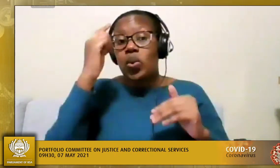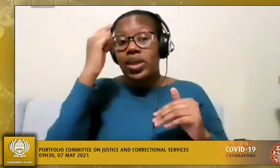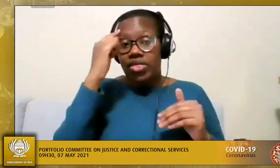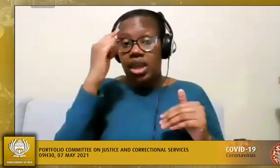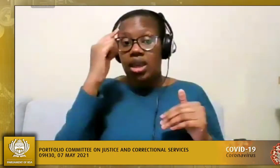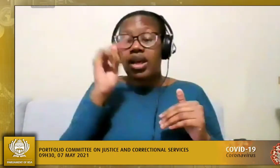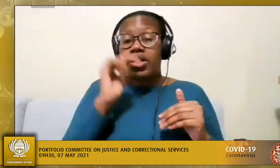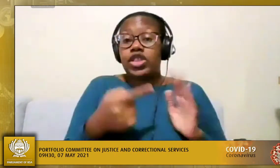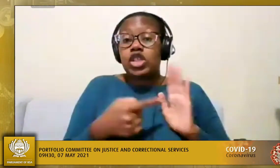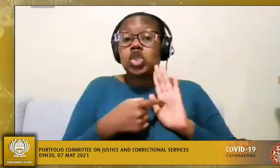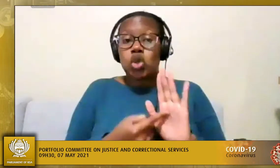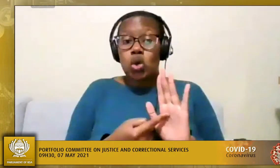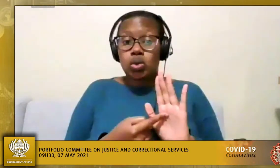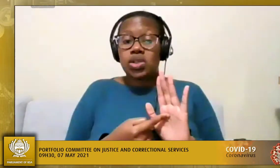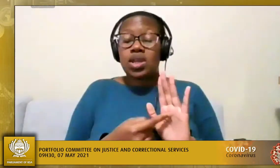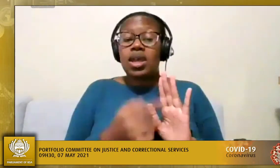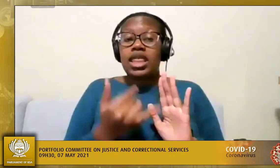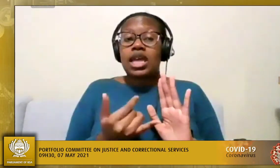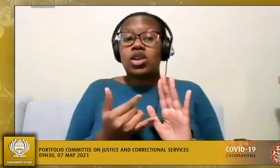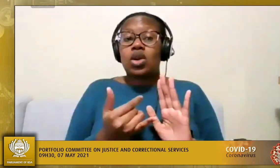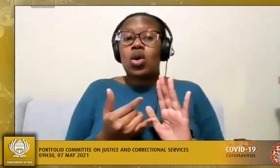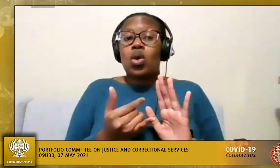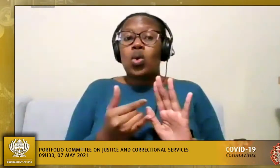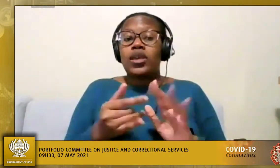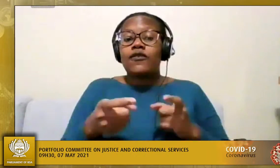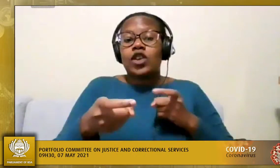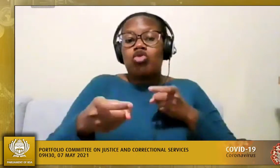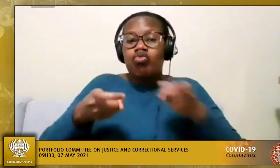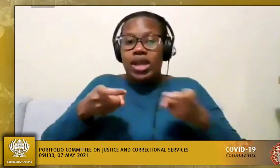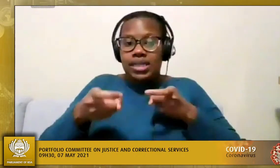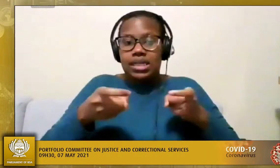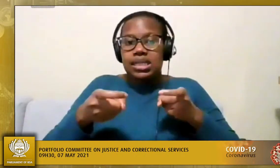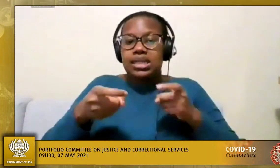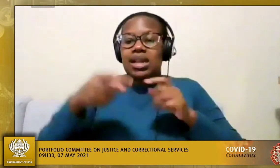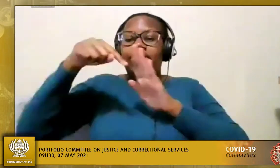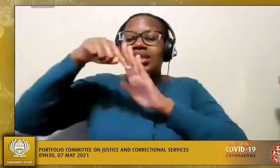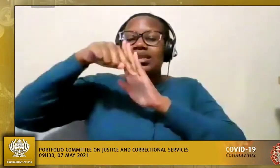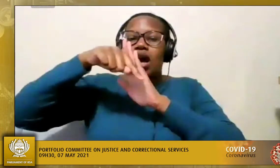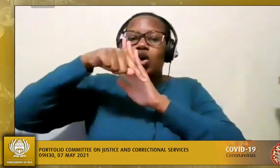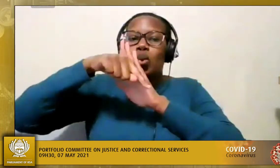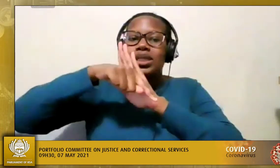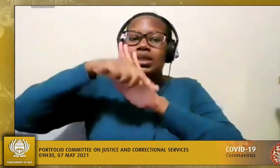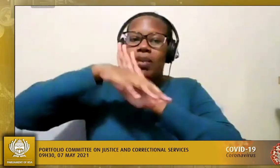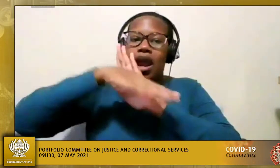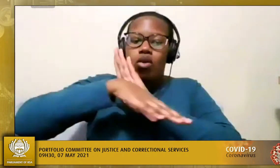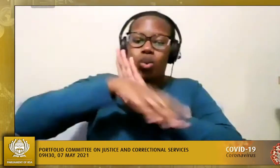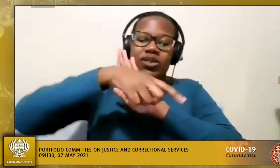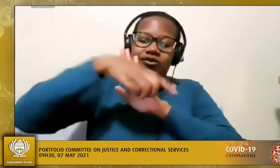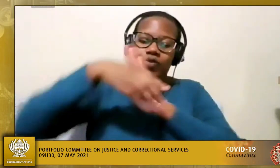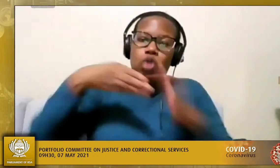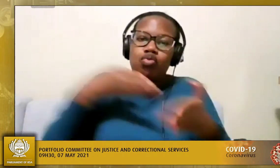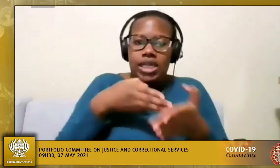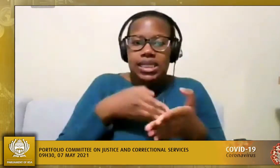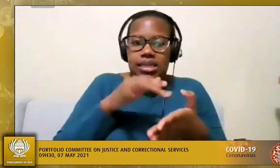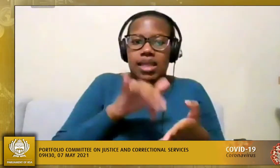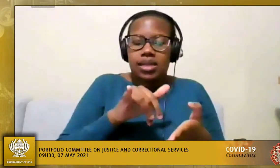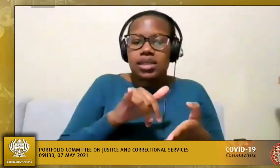indicates that we have arrested the unabated downward spiral and regression and this could